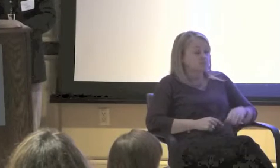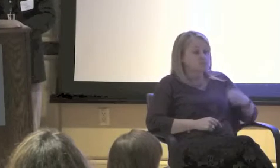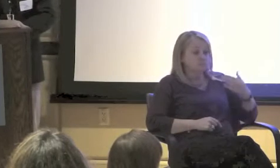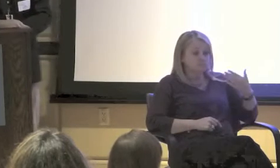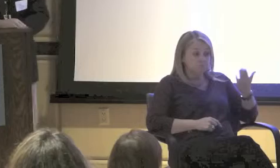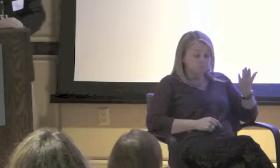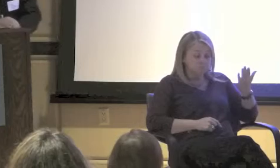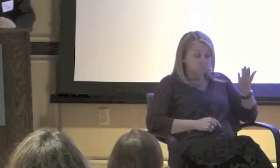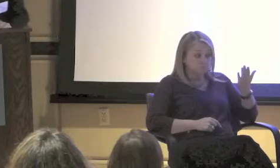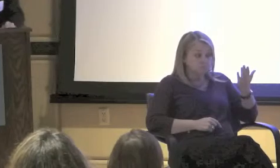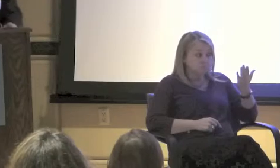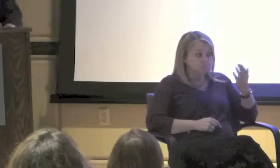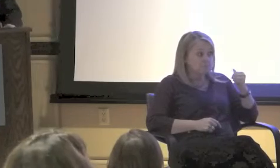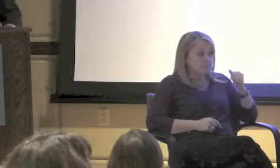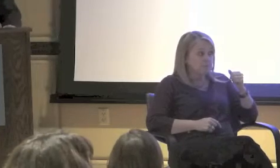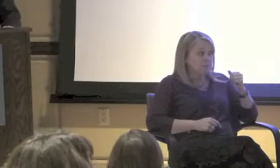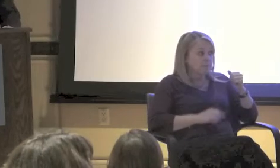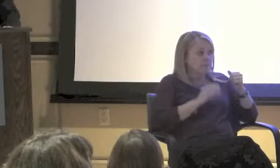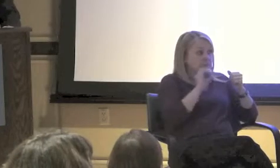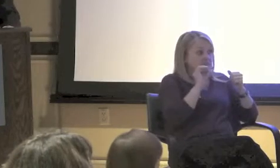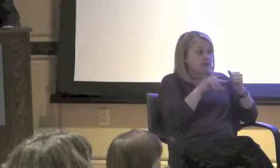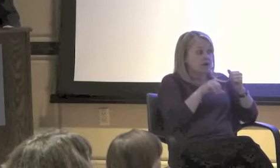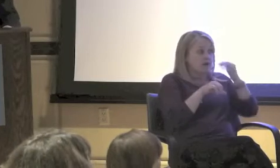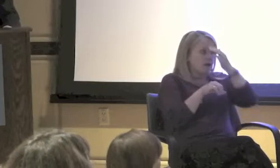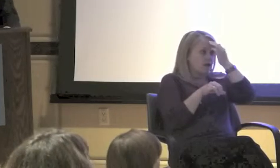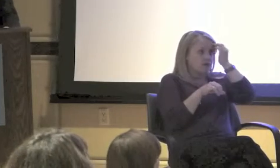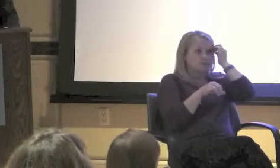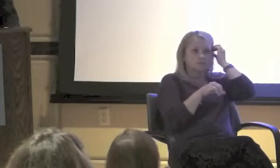This is usually kept in place